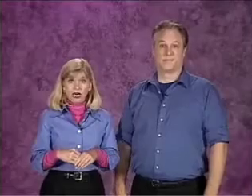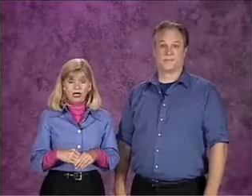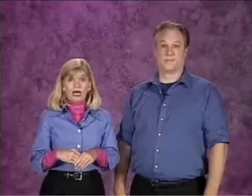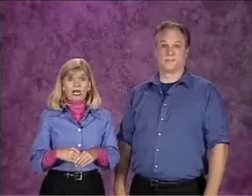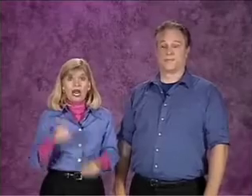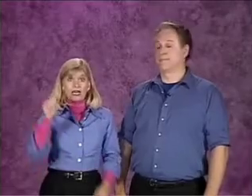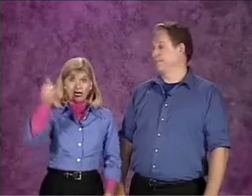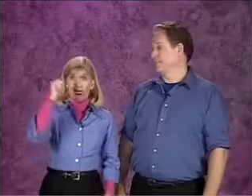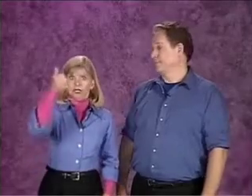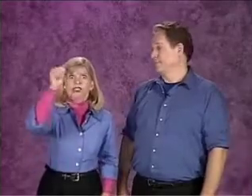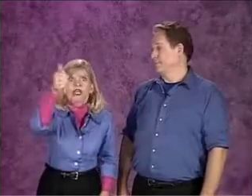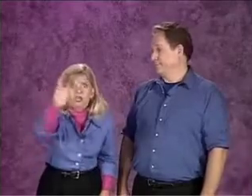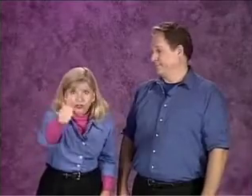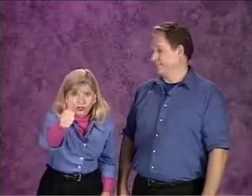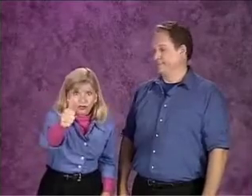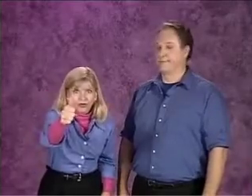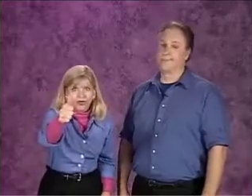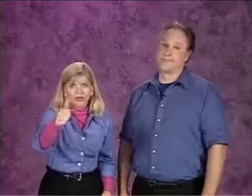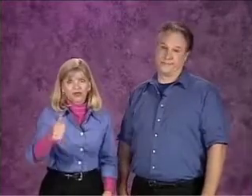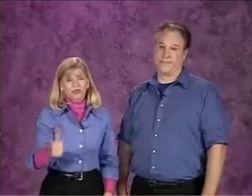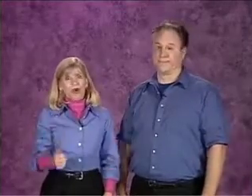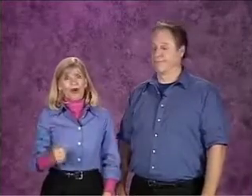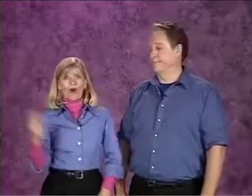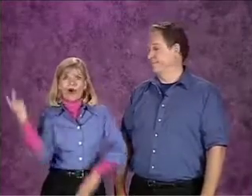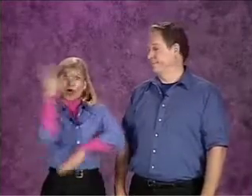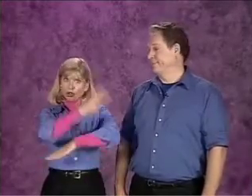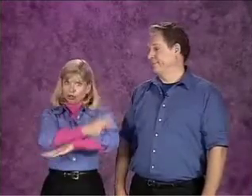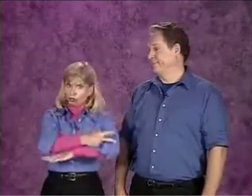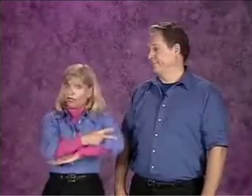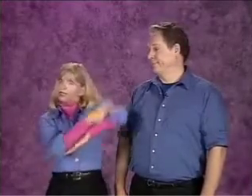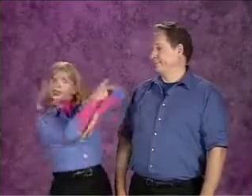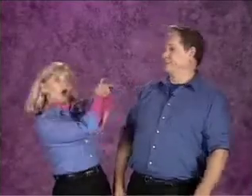sign, like 10 years in the future or 2 days ago.